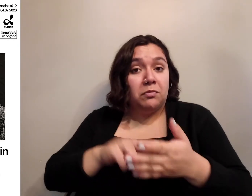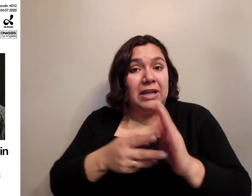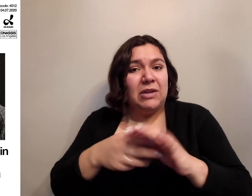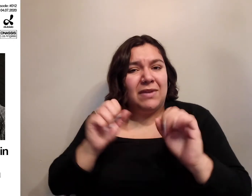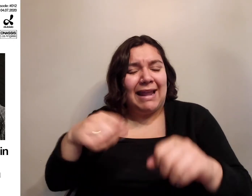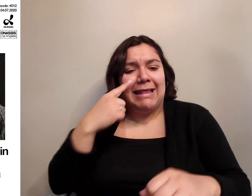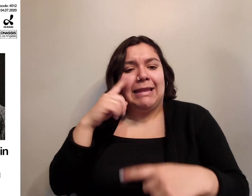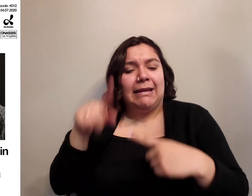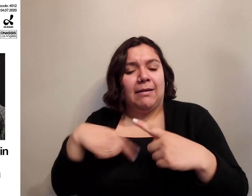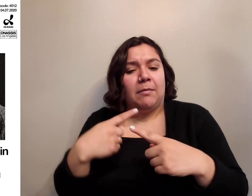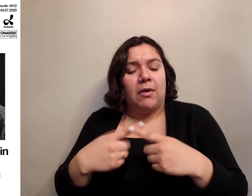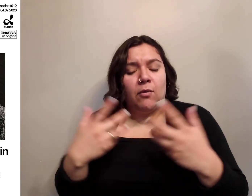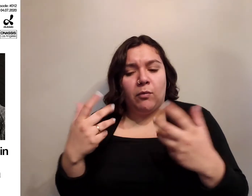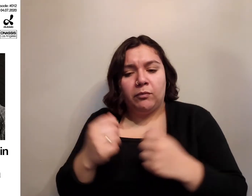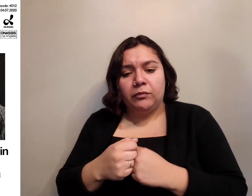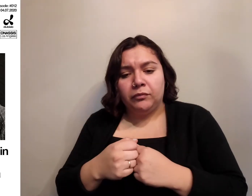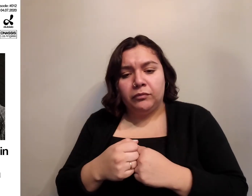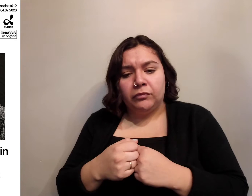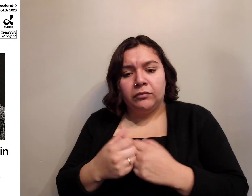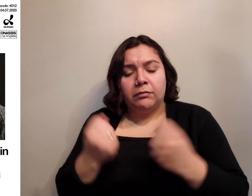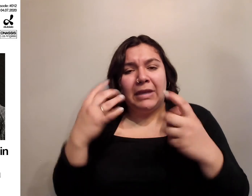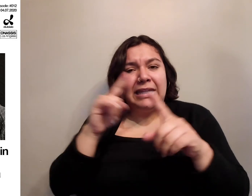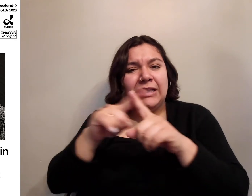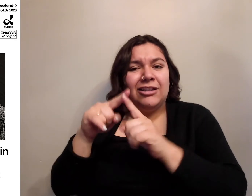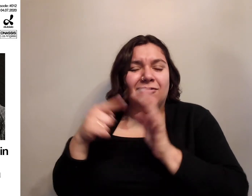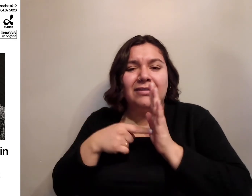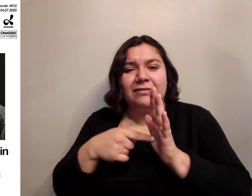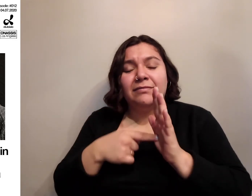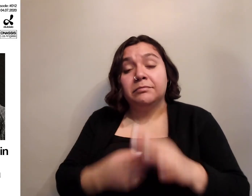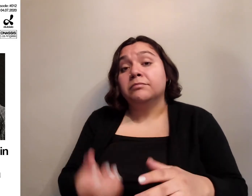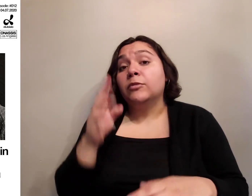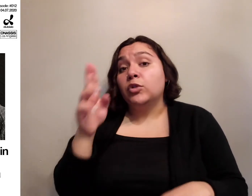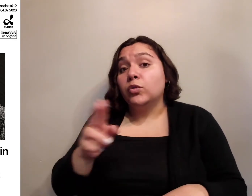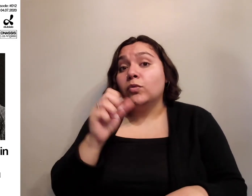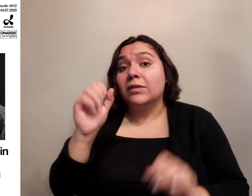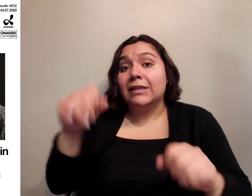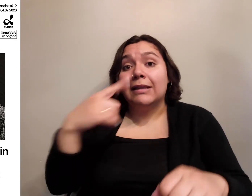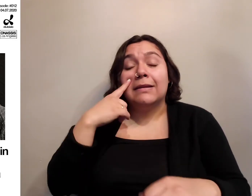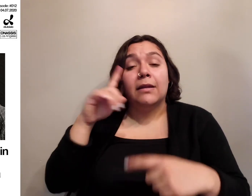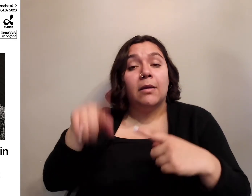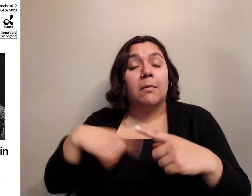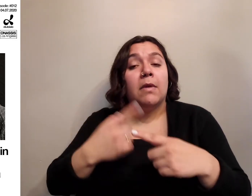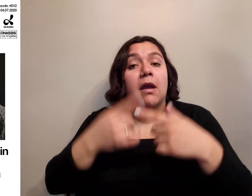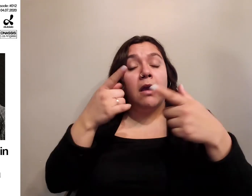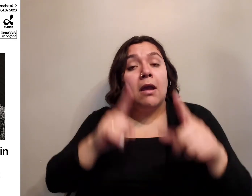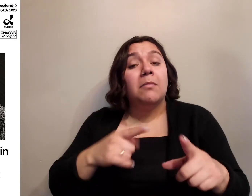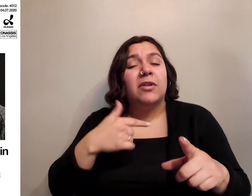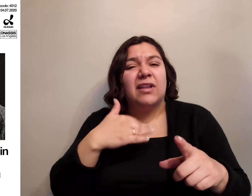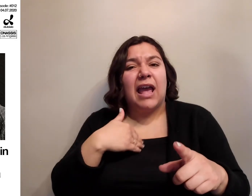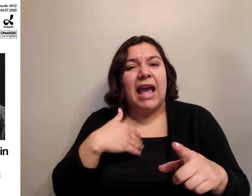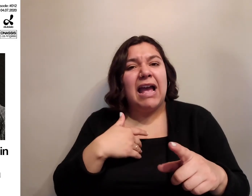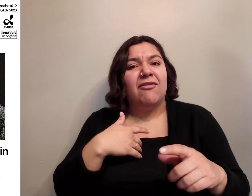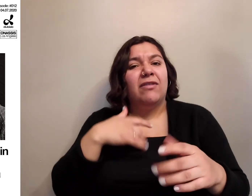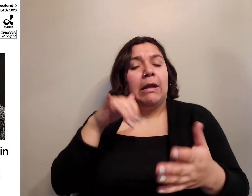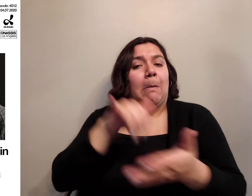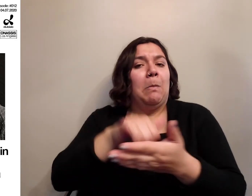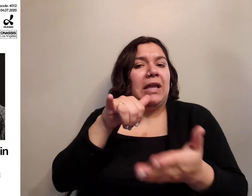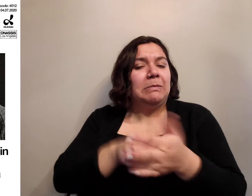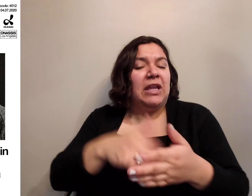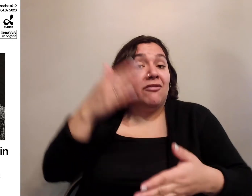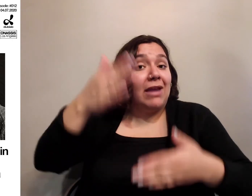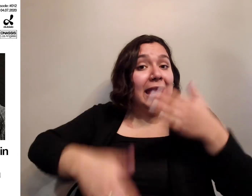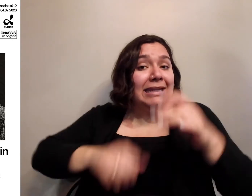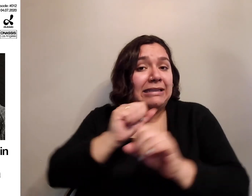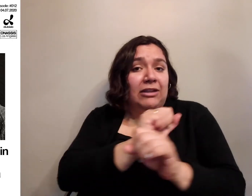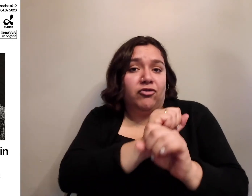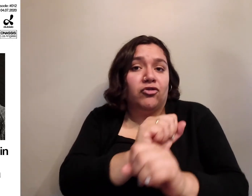about any number of examples. In the United States, we can think about the impossibility of ending slavery. We can think